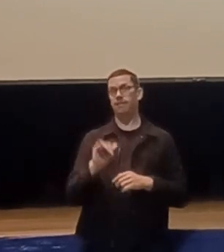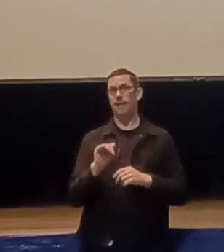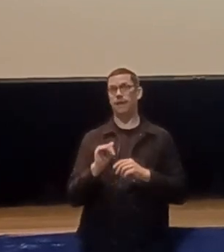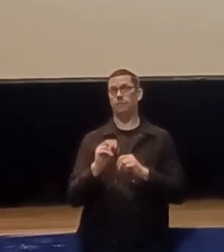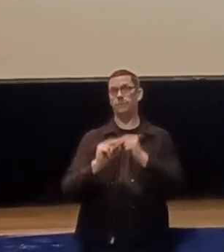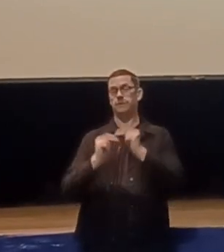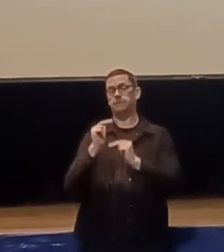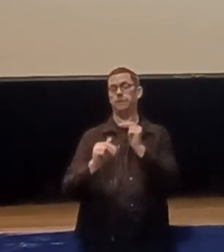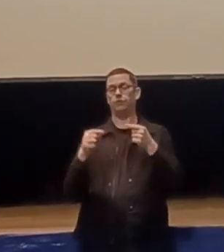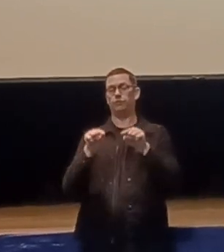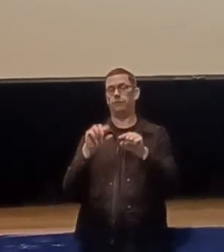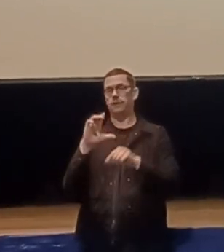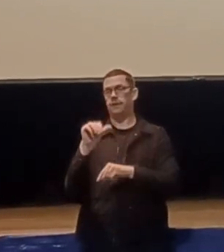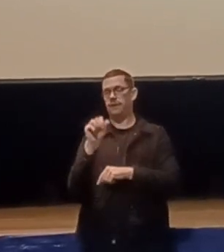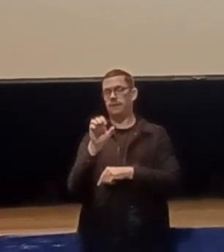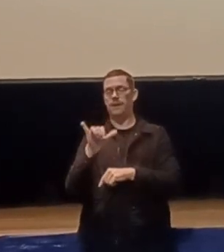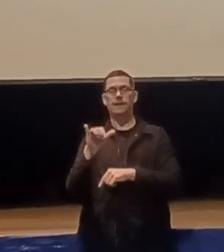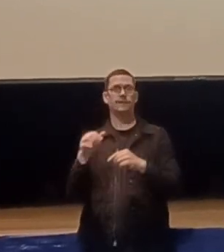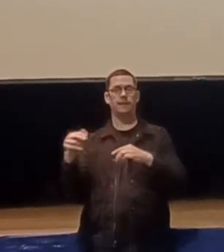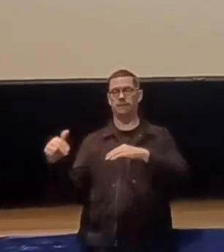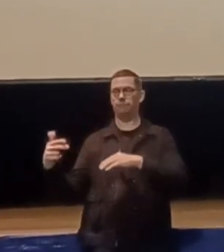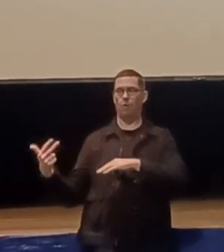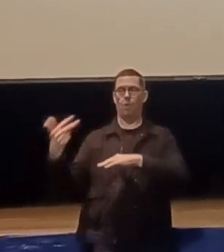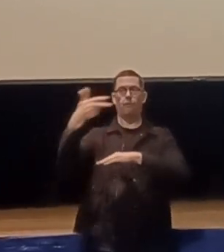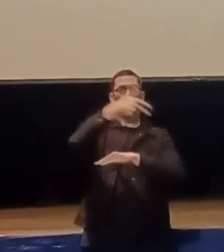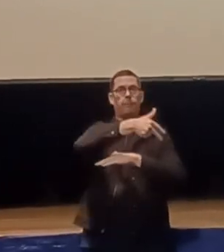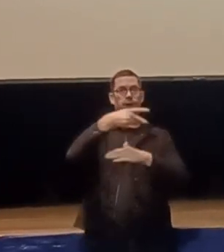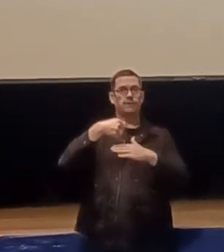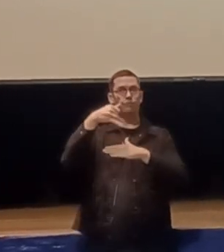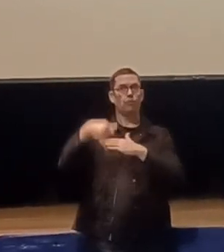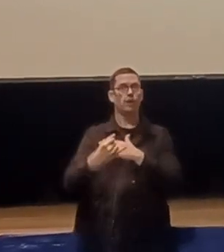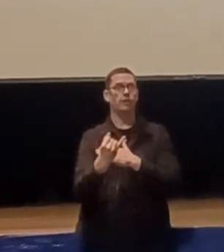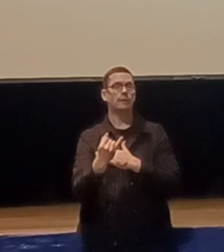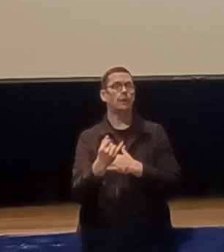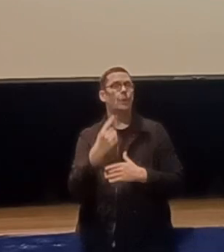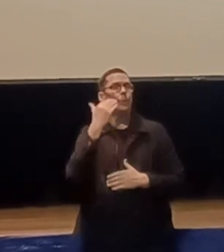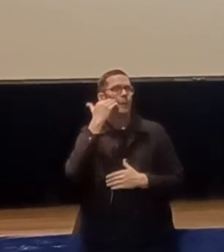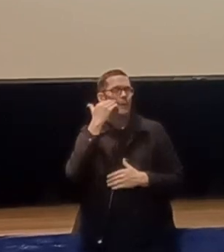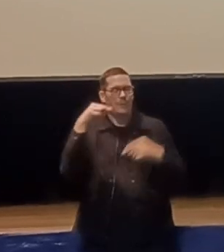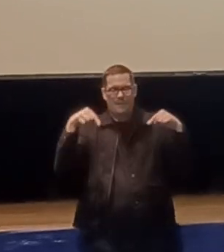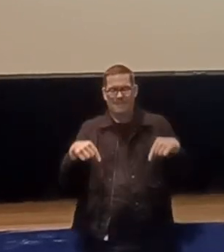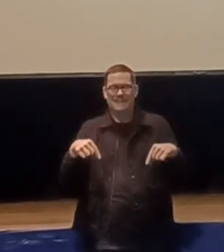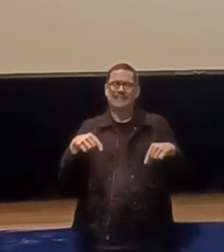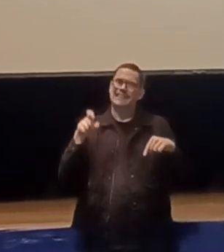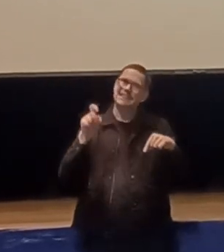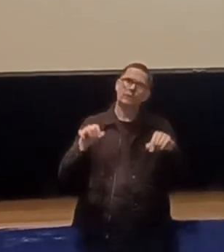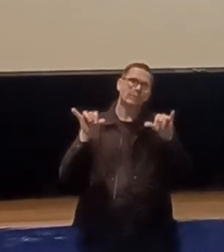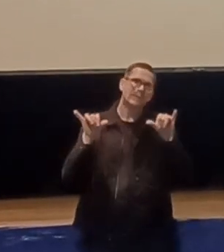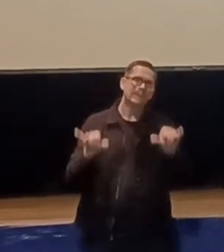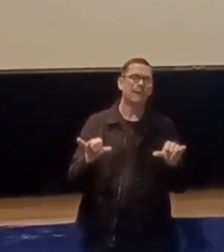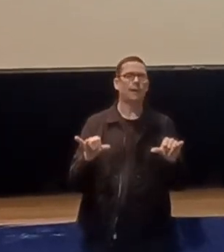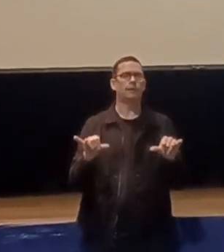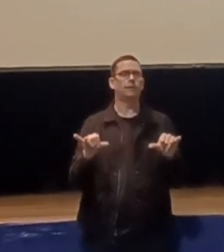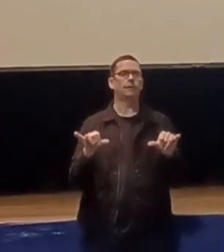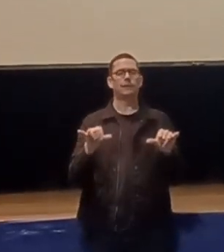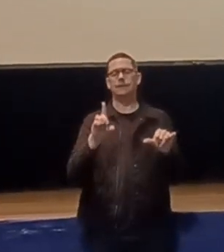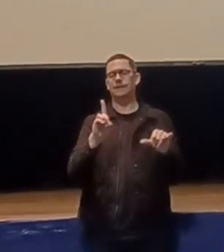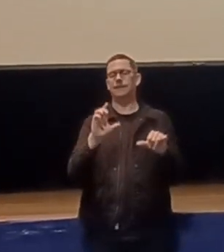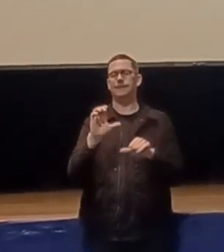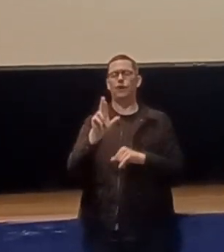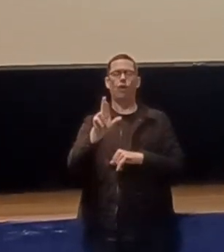Casey Overpass project, and we know that this needs to be maintained intact as a